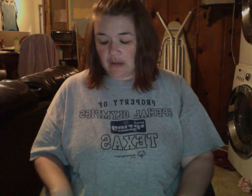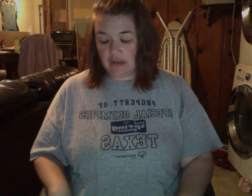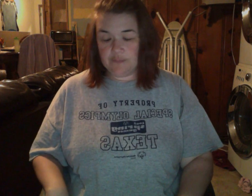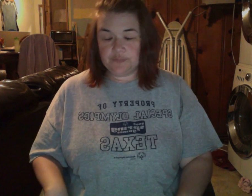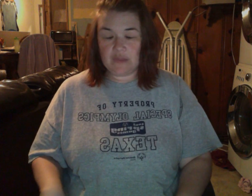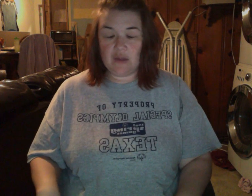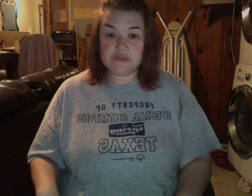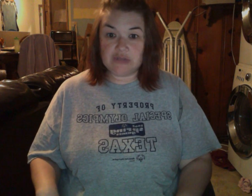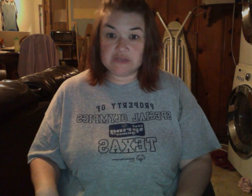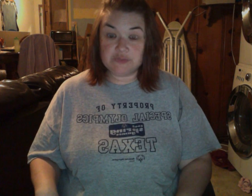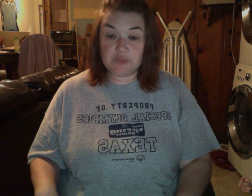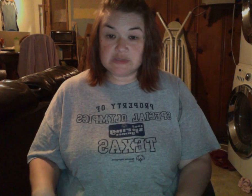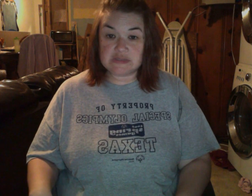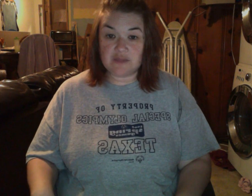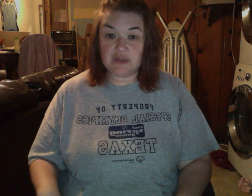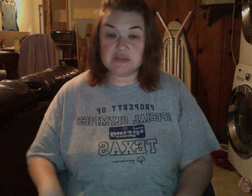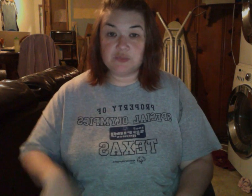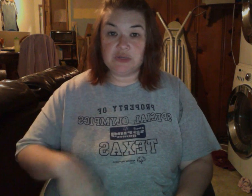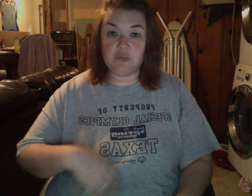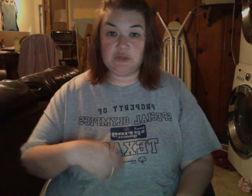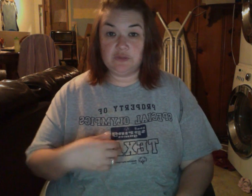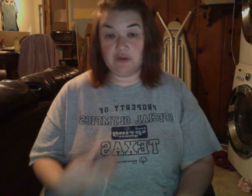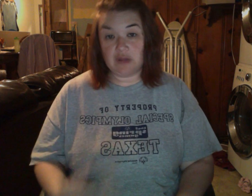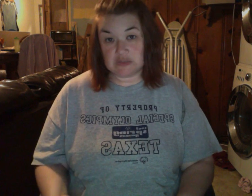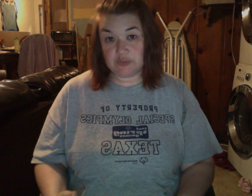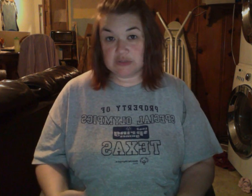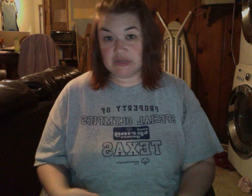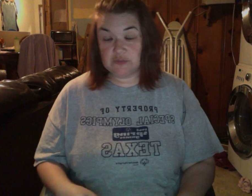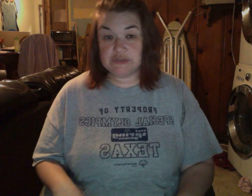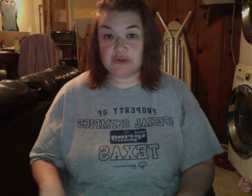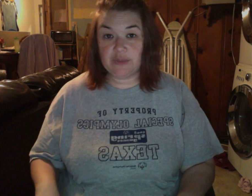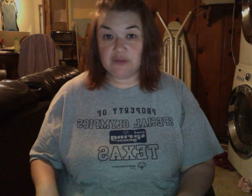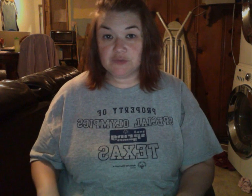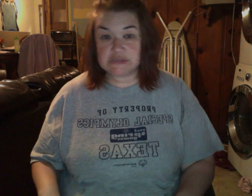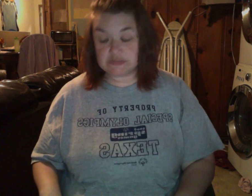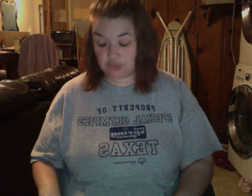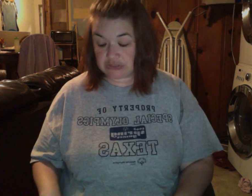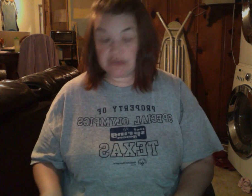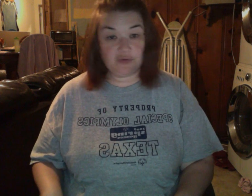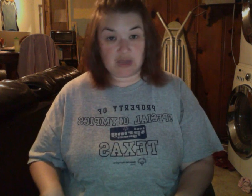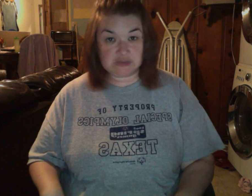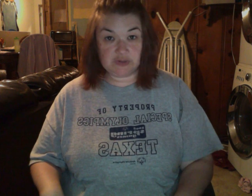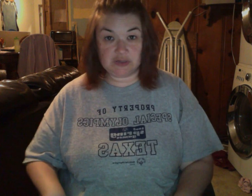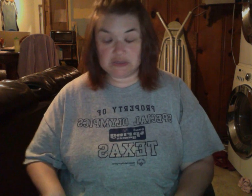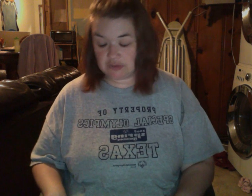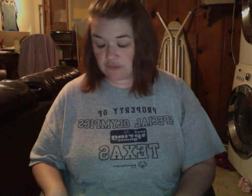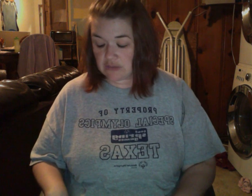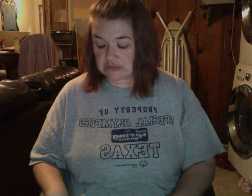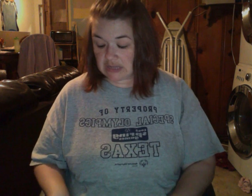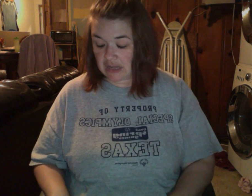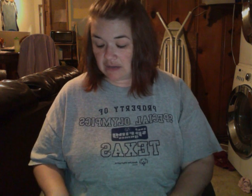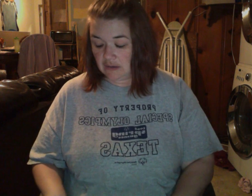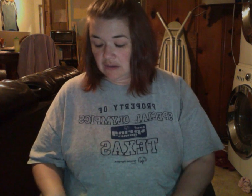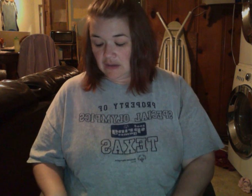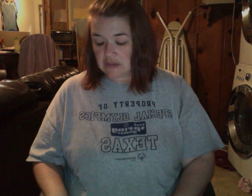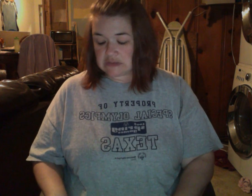I want you guys to remember this sign because when we do our next project, which is our patriotism project, you guys are going to need to know this sign.